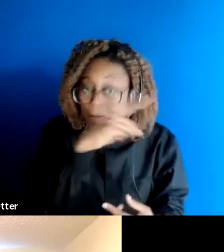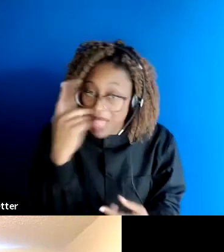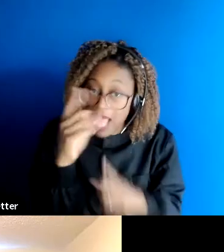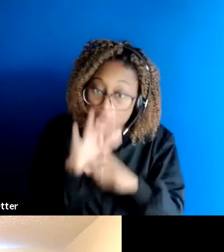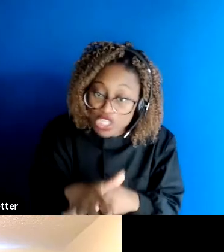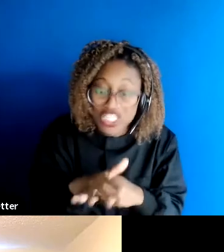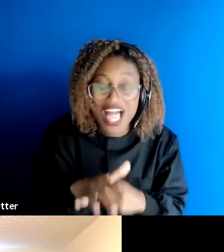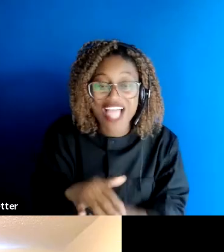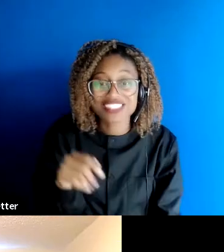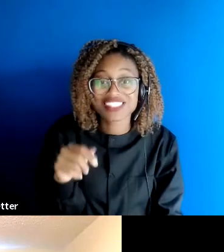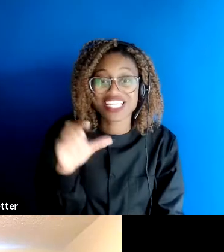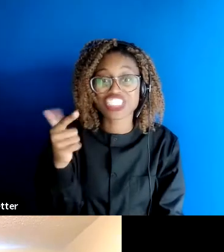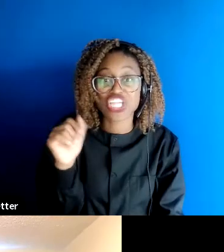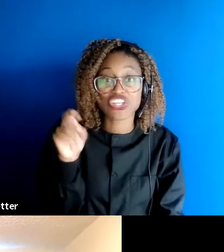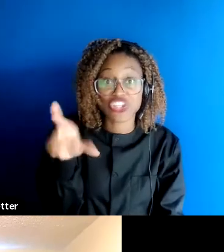being